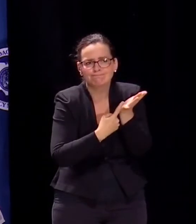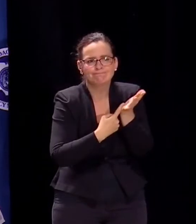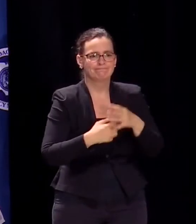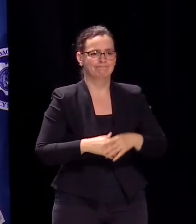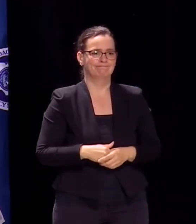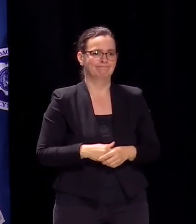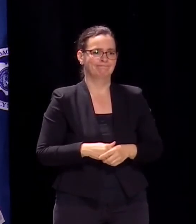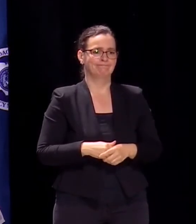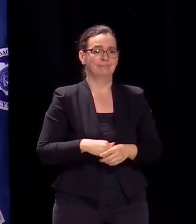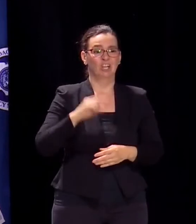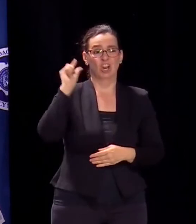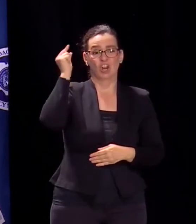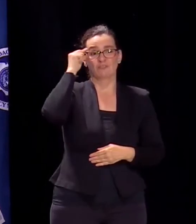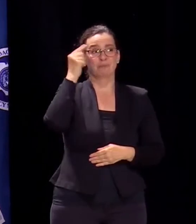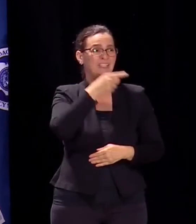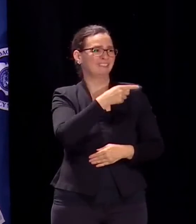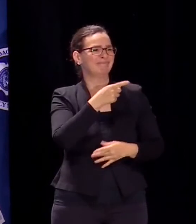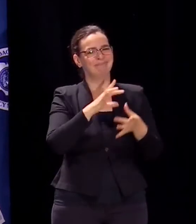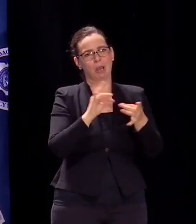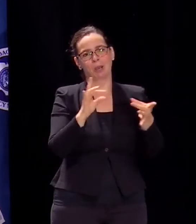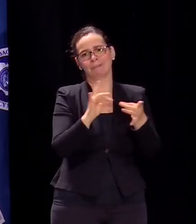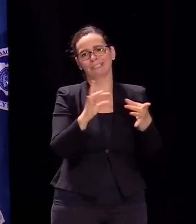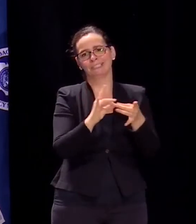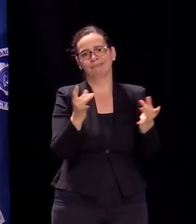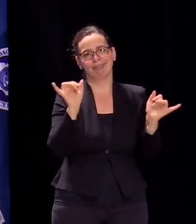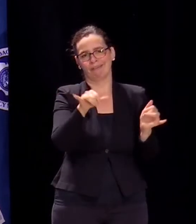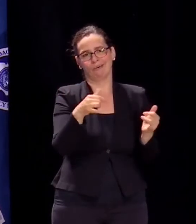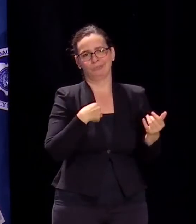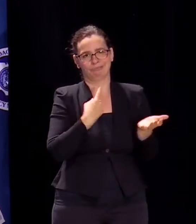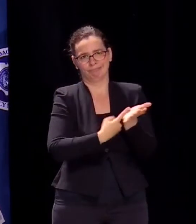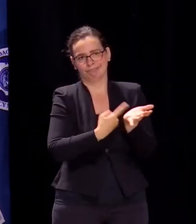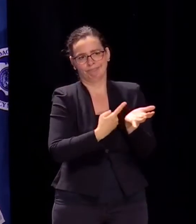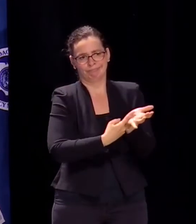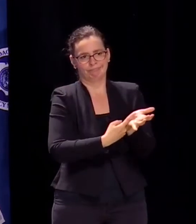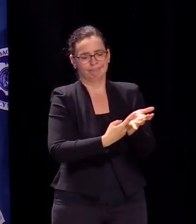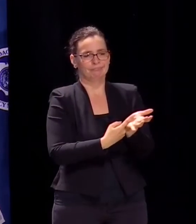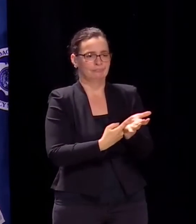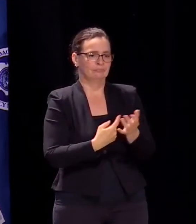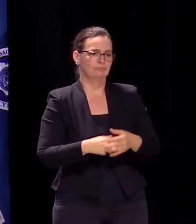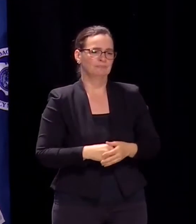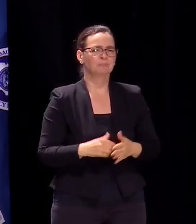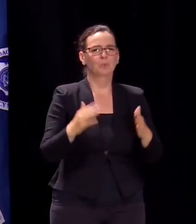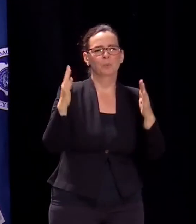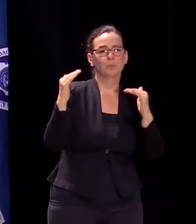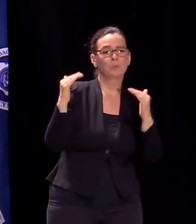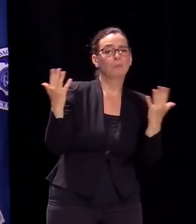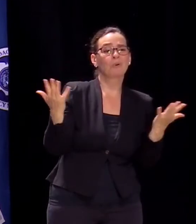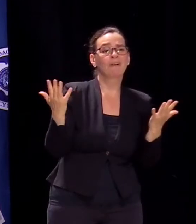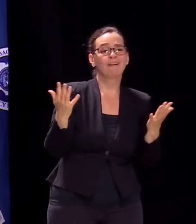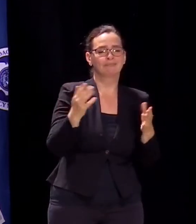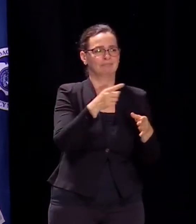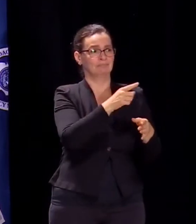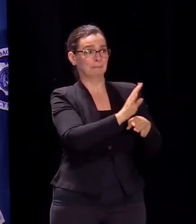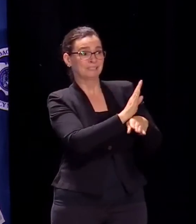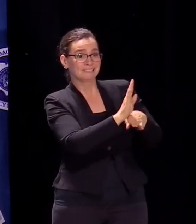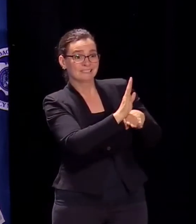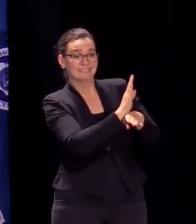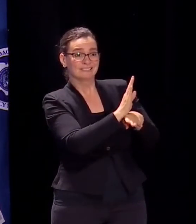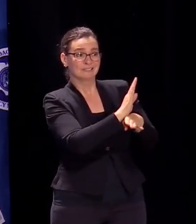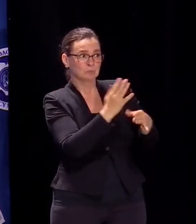and hopefully we'll see some progress, Terry, this week with some of these industries that aren't opening yet, that they'll a blueprint